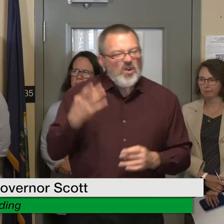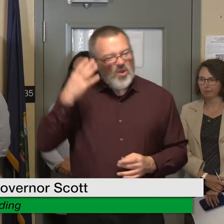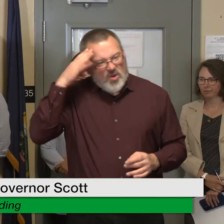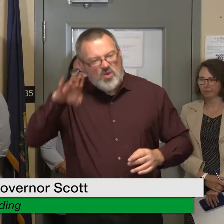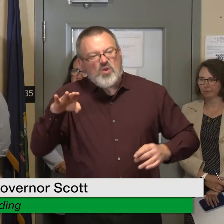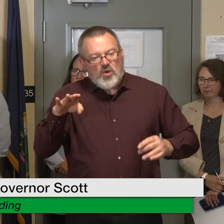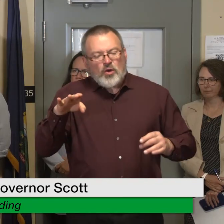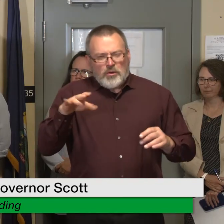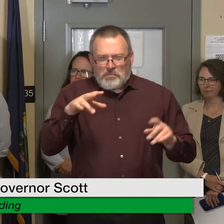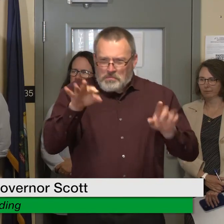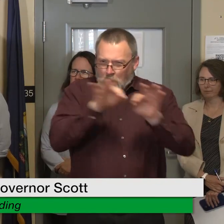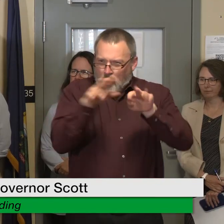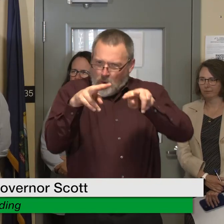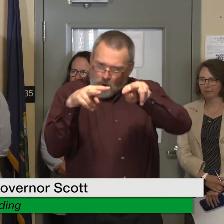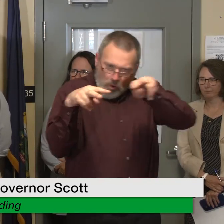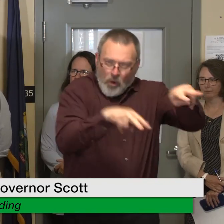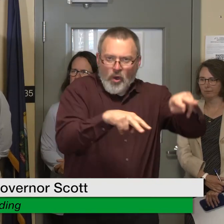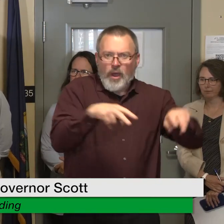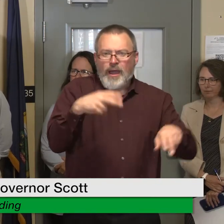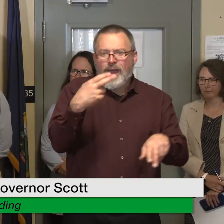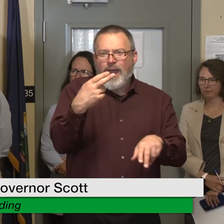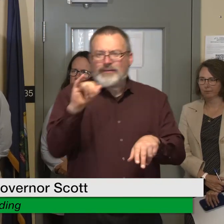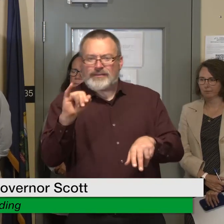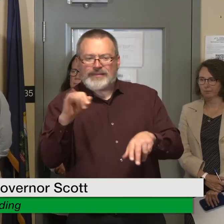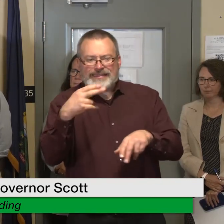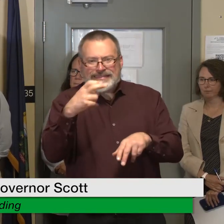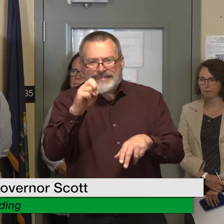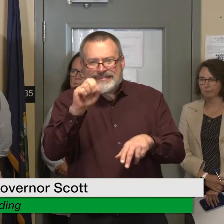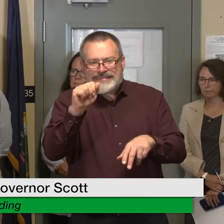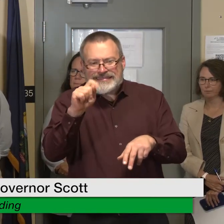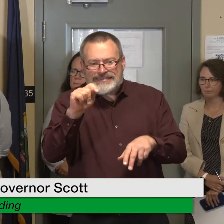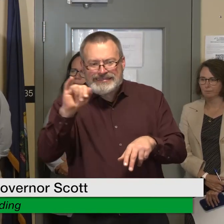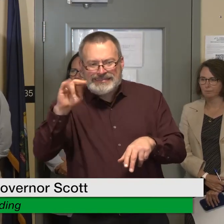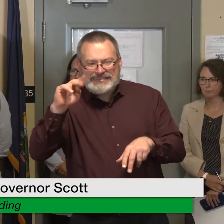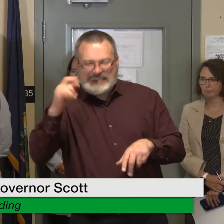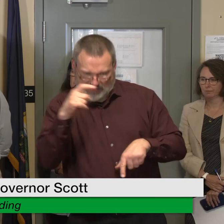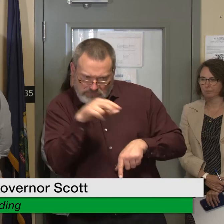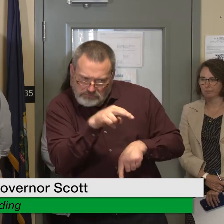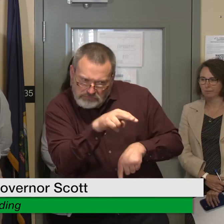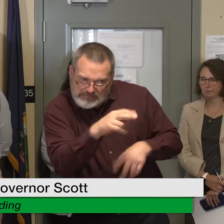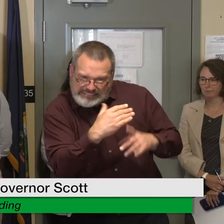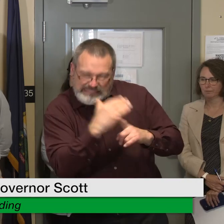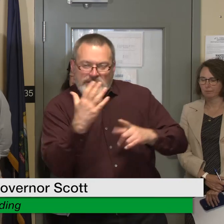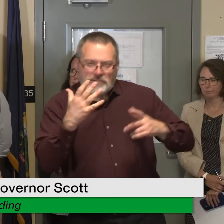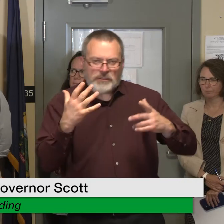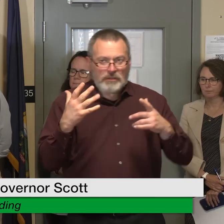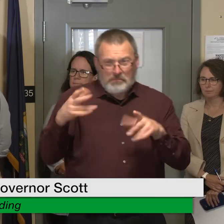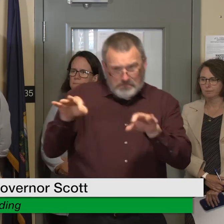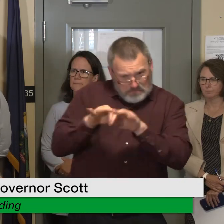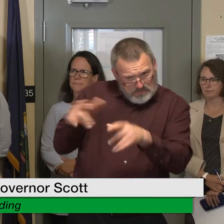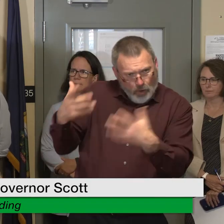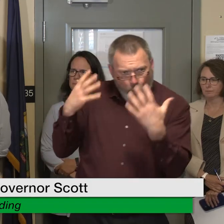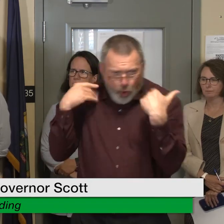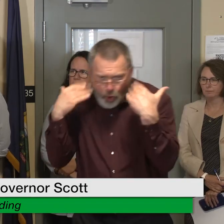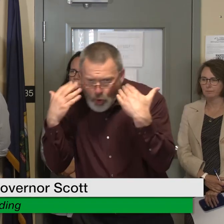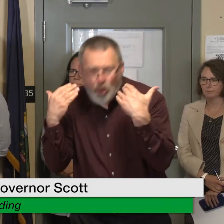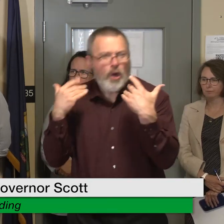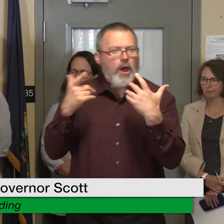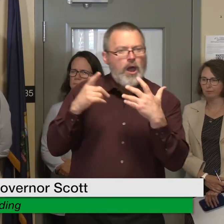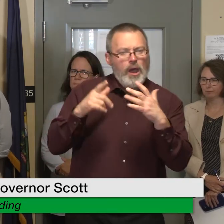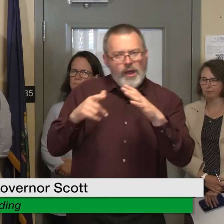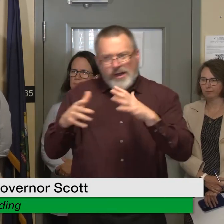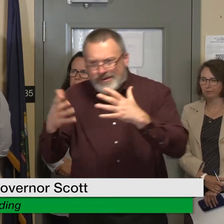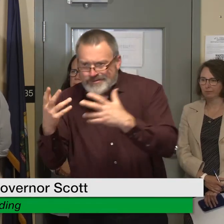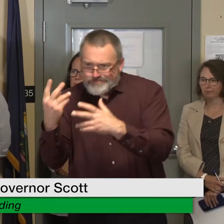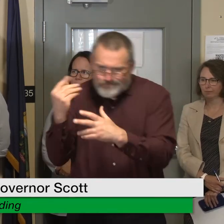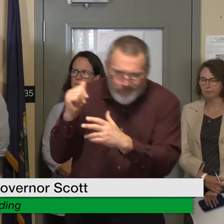working outside and to anyone who's unable to access cooling resources. For those who are working on cleanup, please start early when